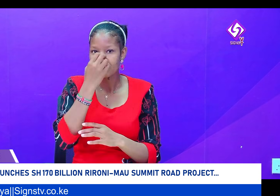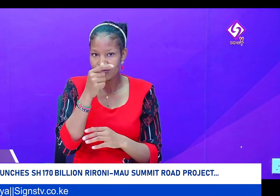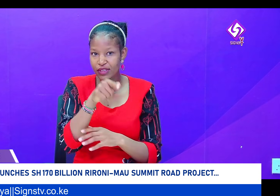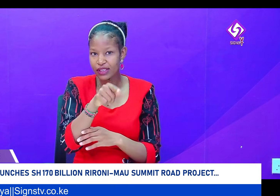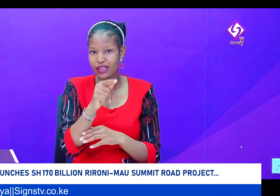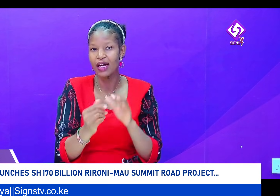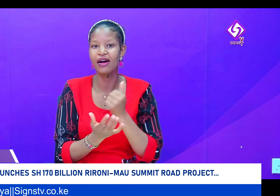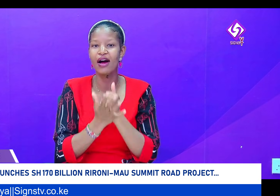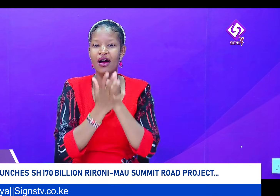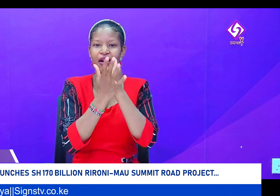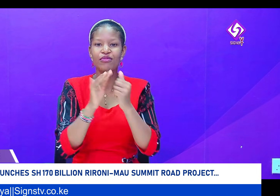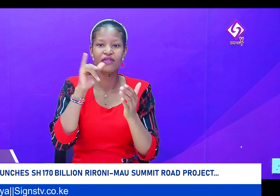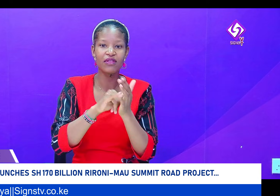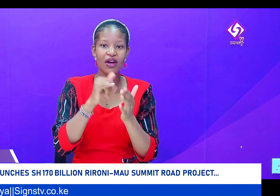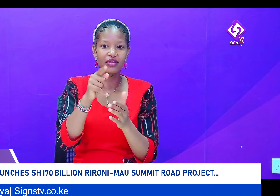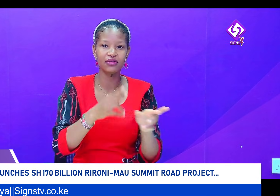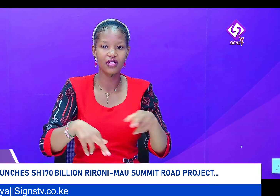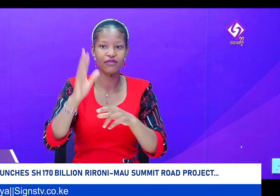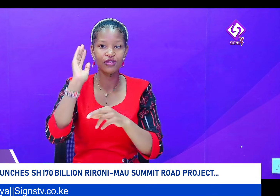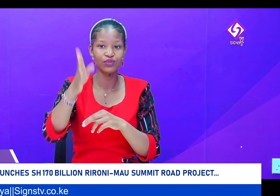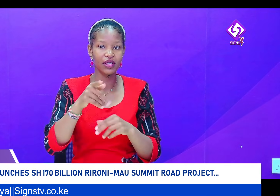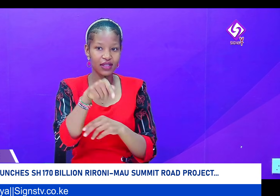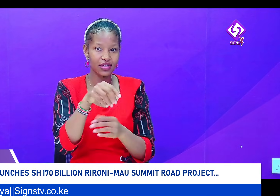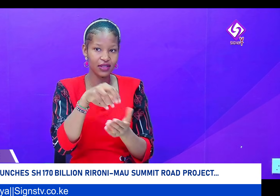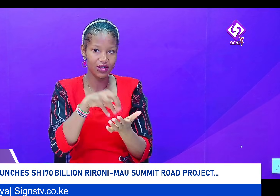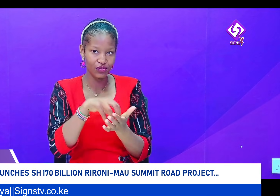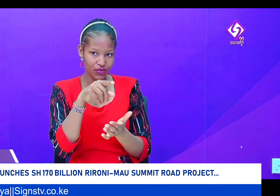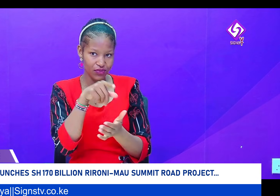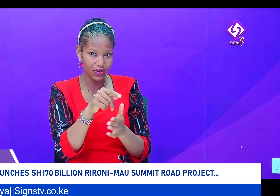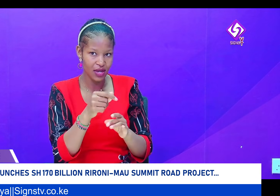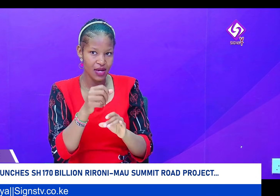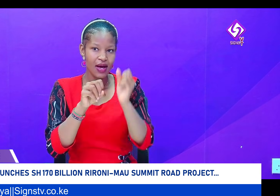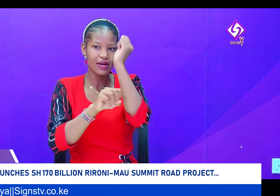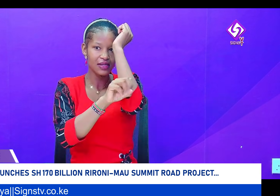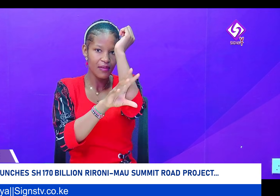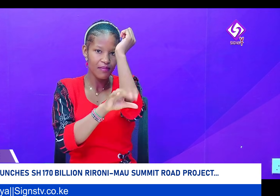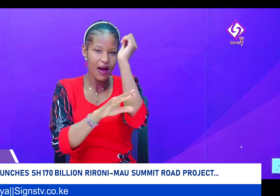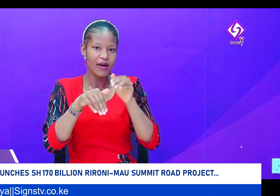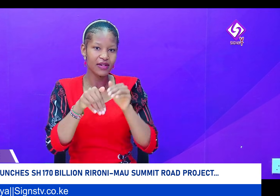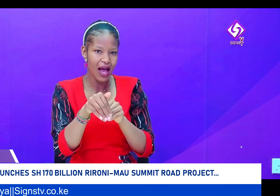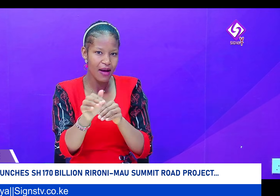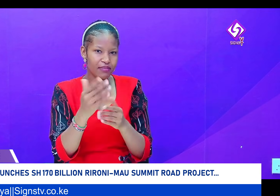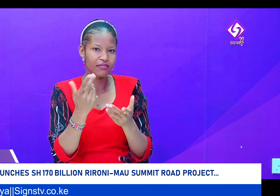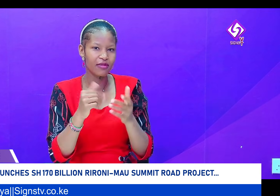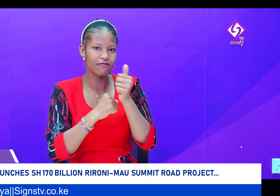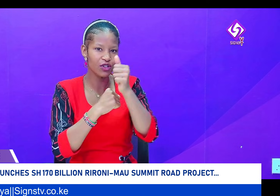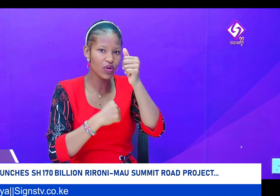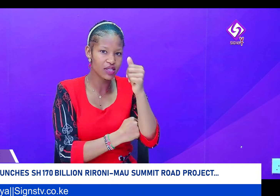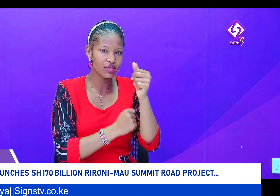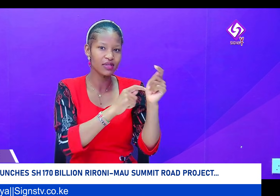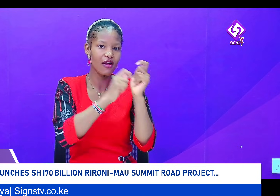Speaking at the launch, President Ruto assured that the road will ease traffic jams, boost trade, and